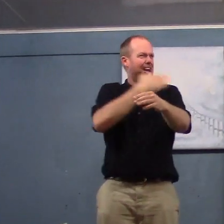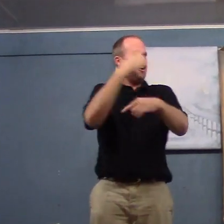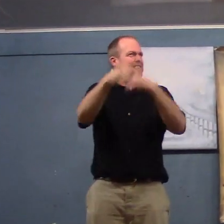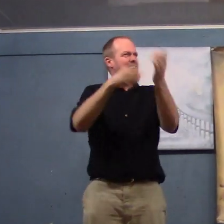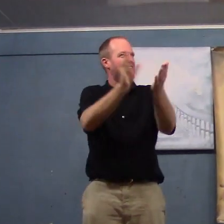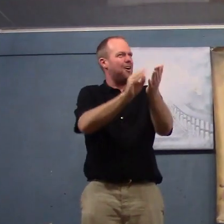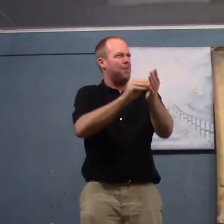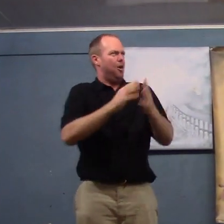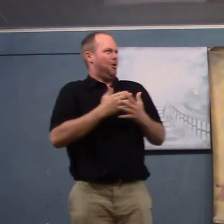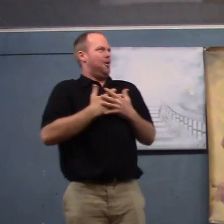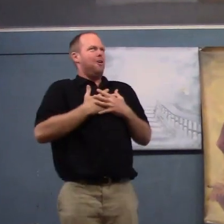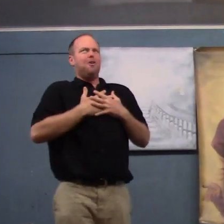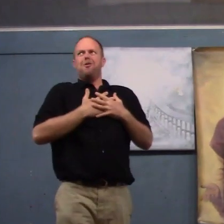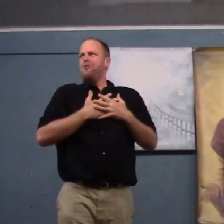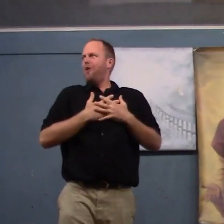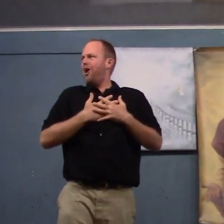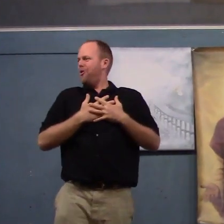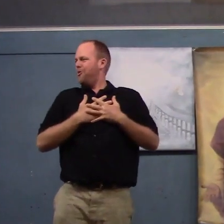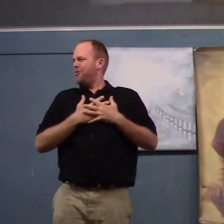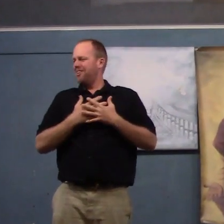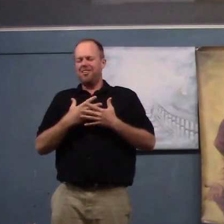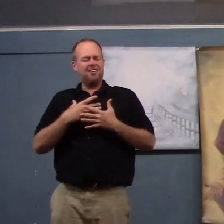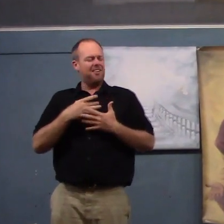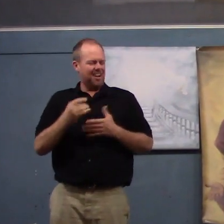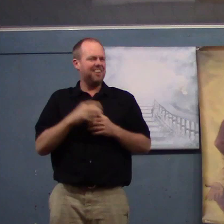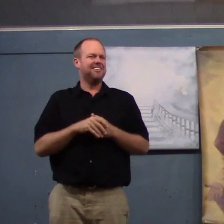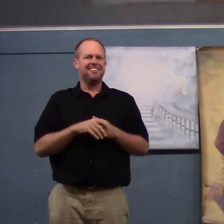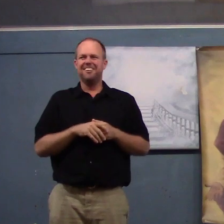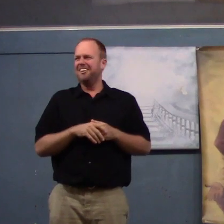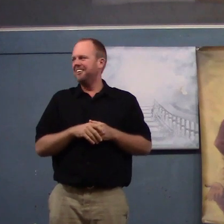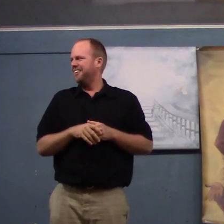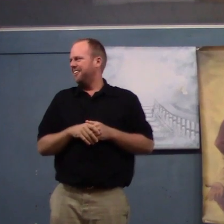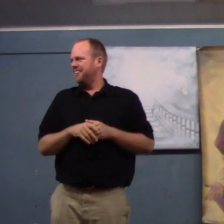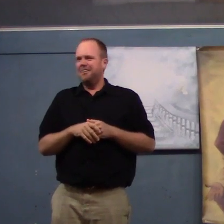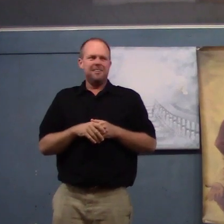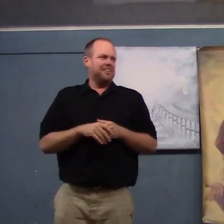Some of them I thought they didn't even know sign language, and they started to sign. Wow, that's exciting.